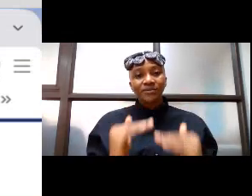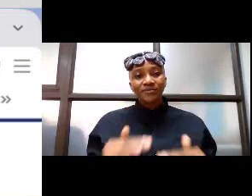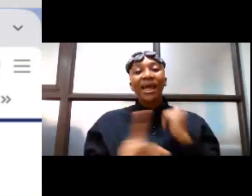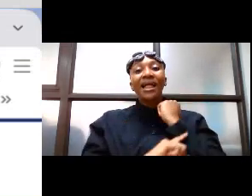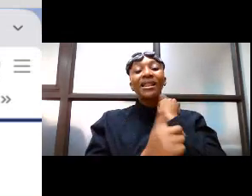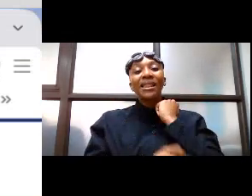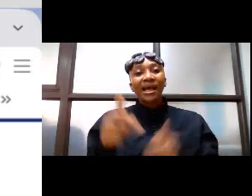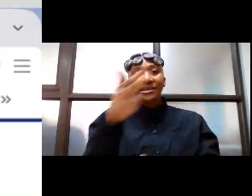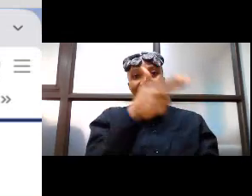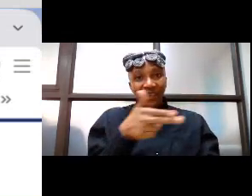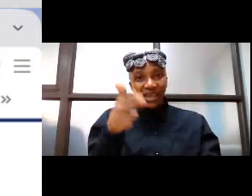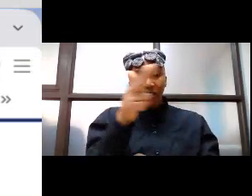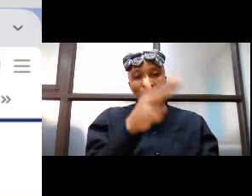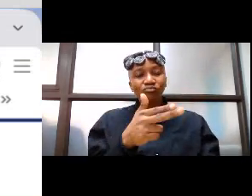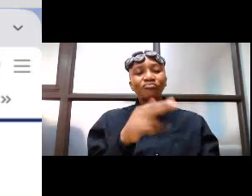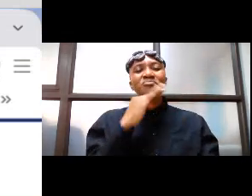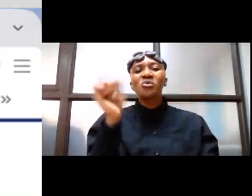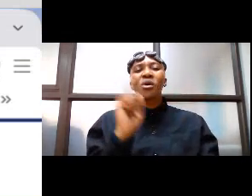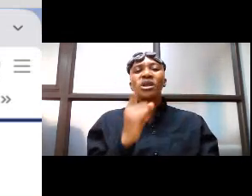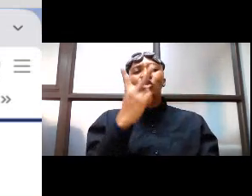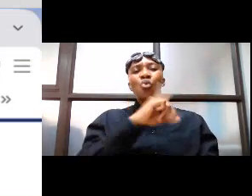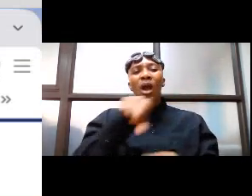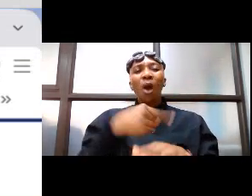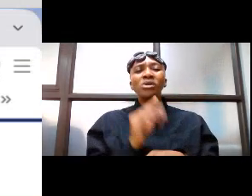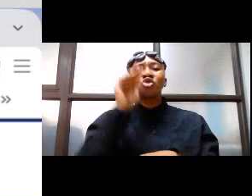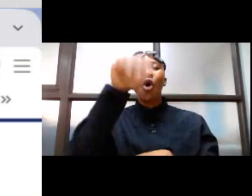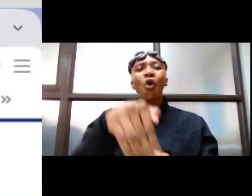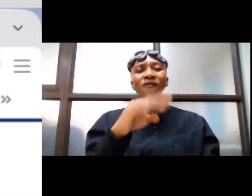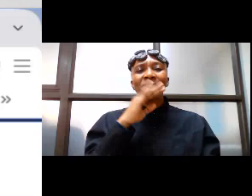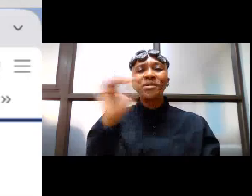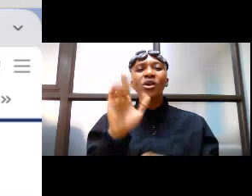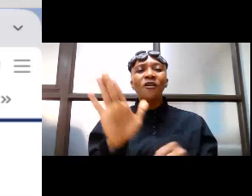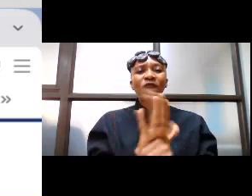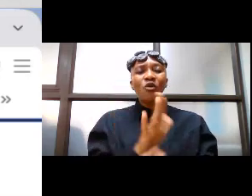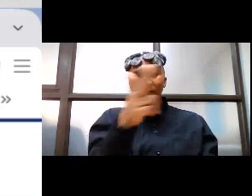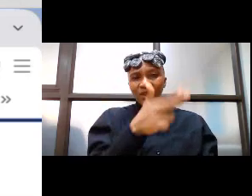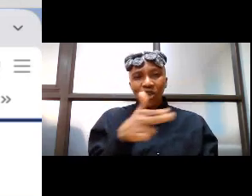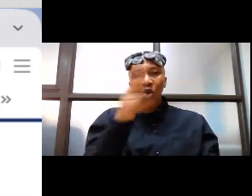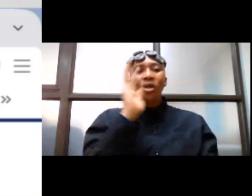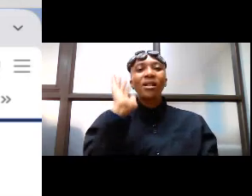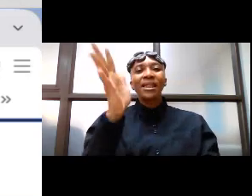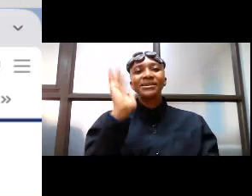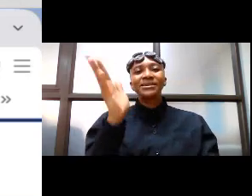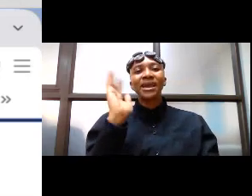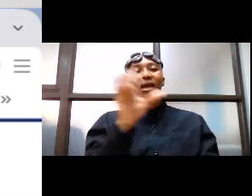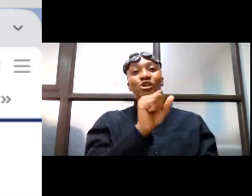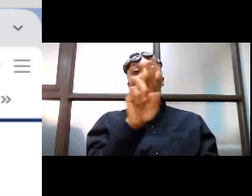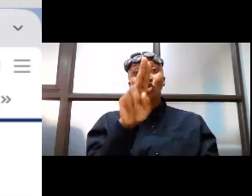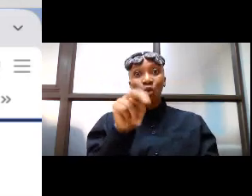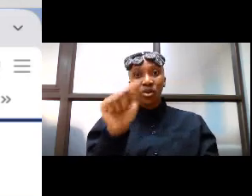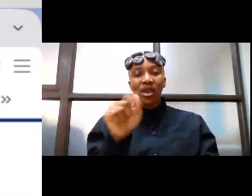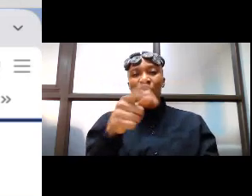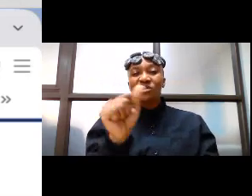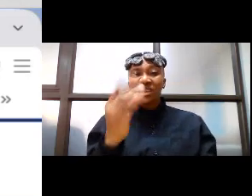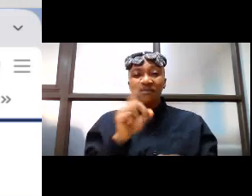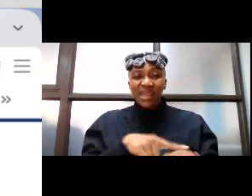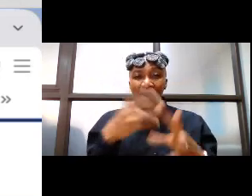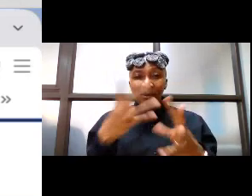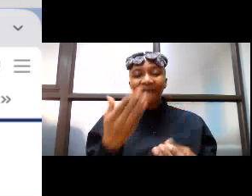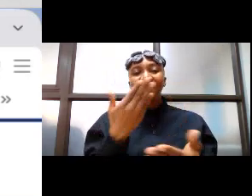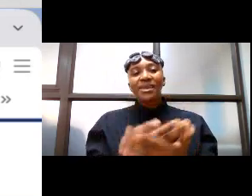is over 2 hours long. That one, if you have the time, is the full video lecture of Suna. So if you have time, you can go through that. There's a lot